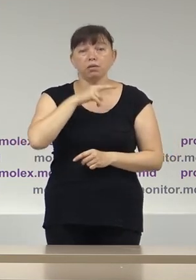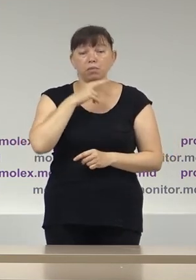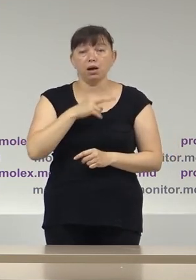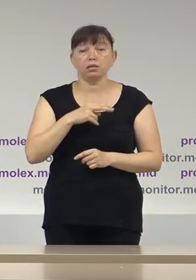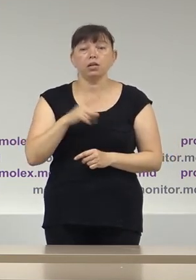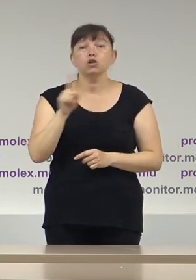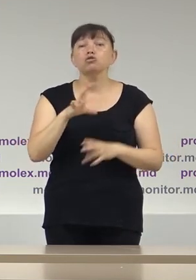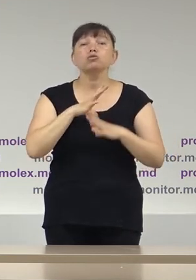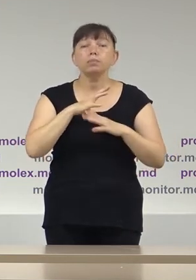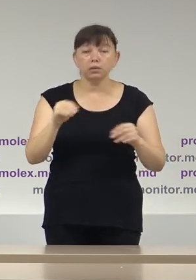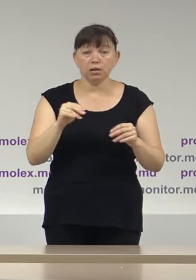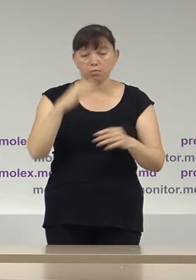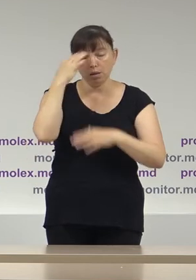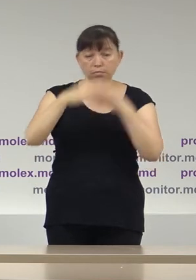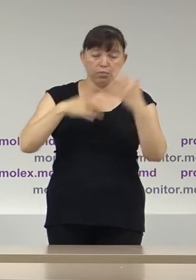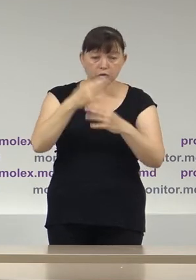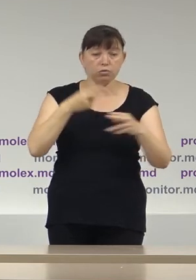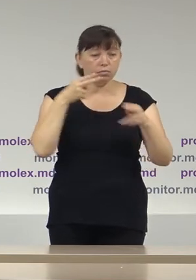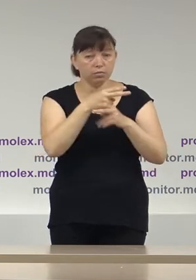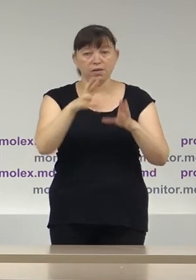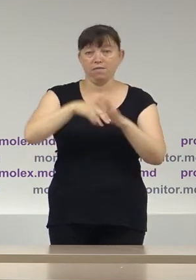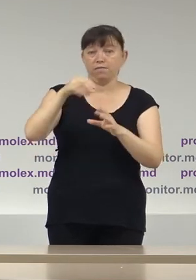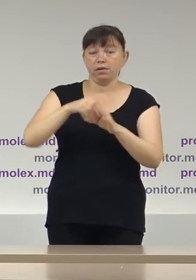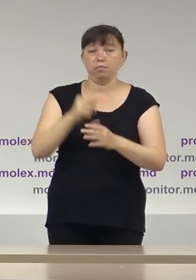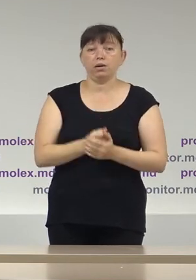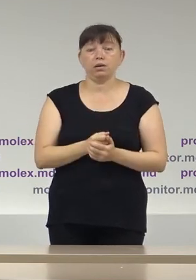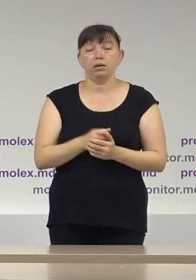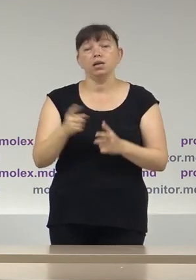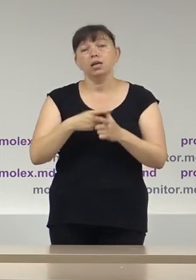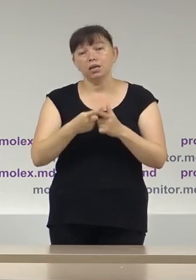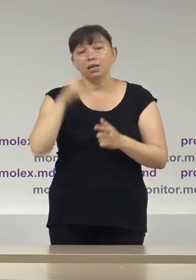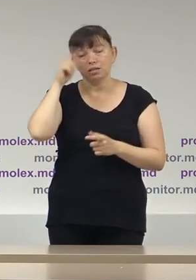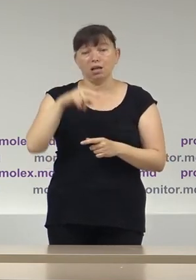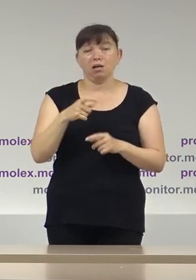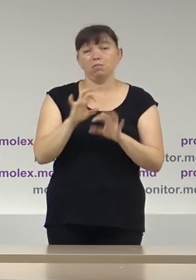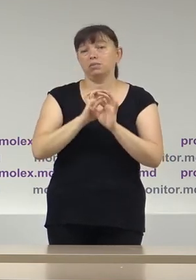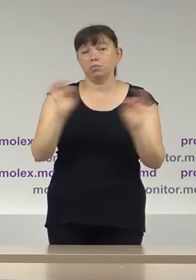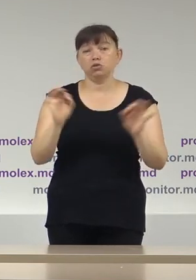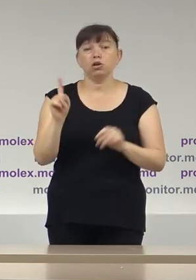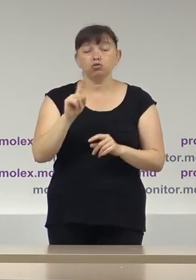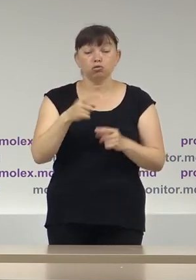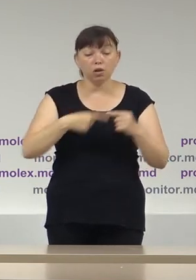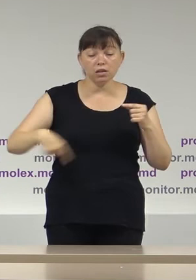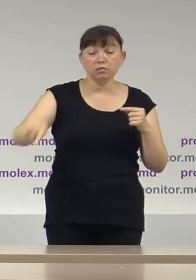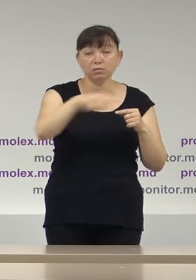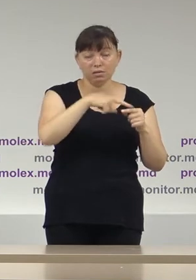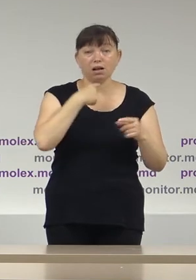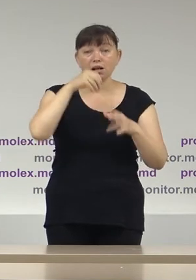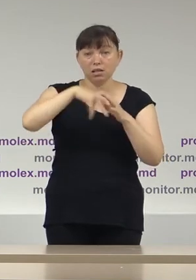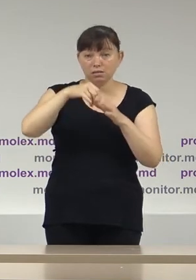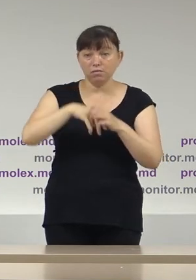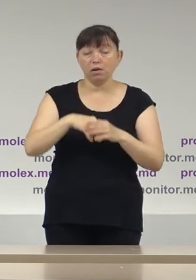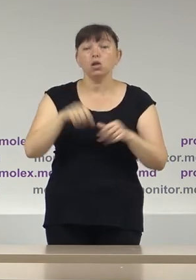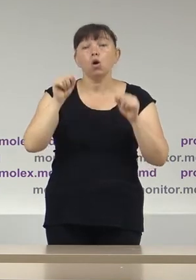the authorities to be careful and to make sure that the voting process is not affected, because